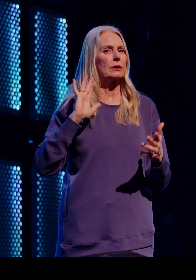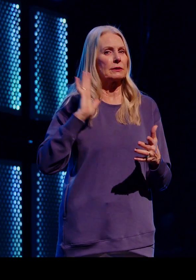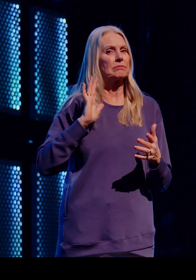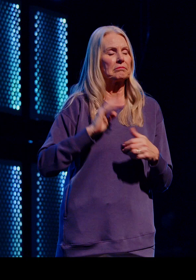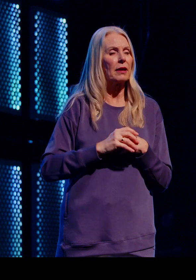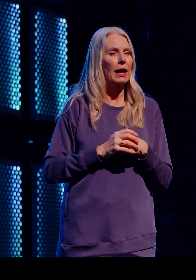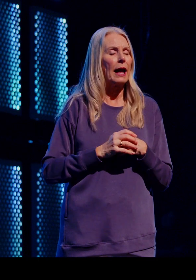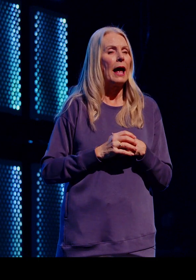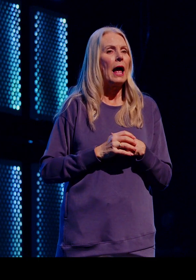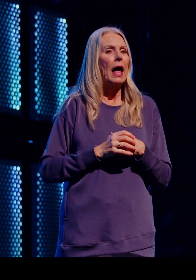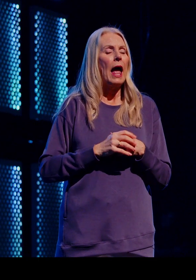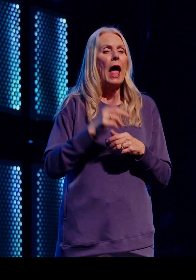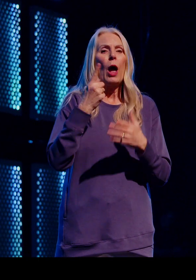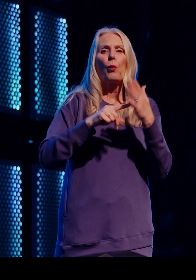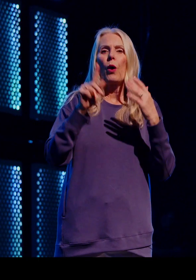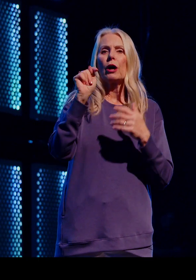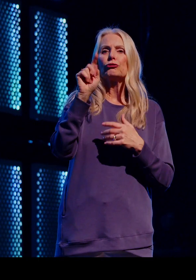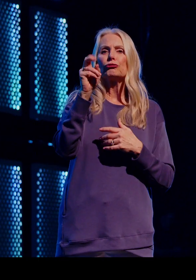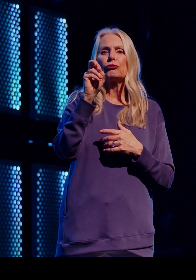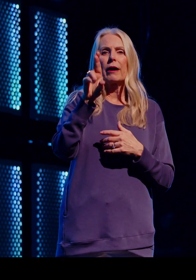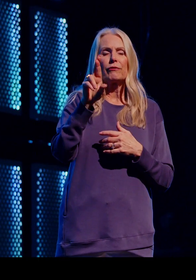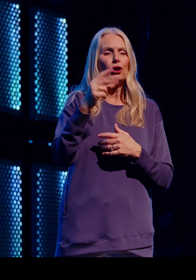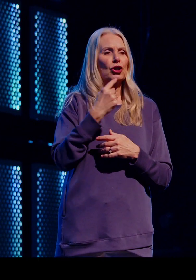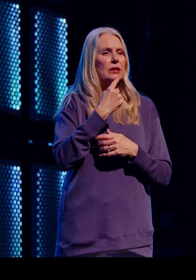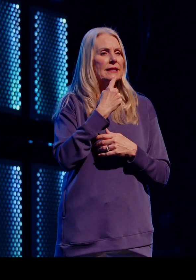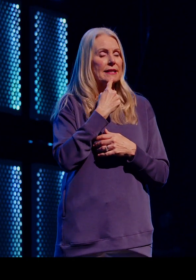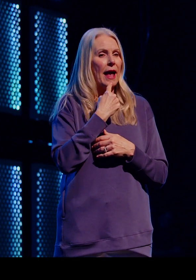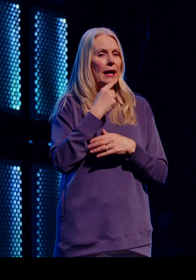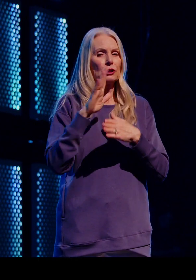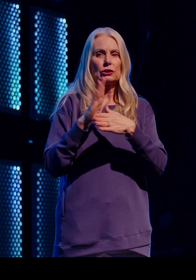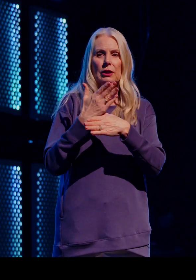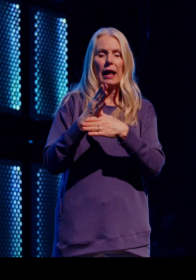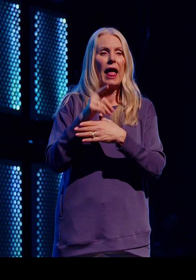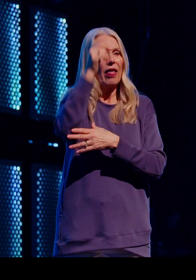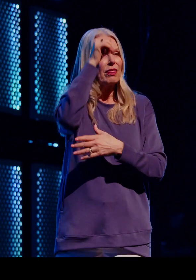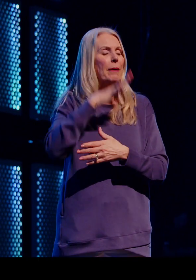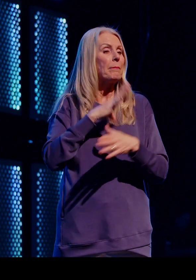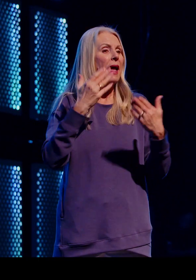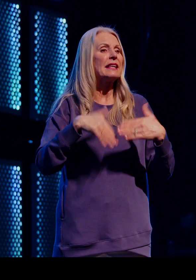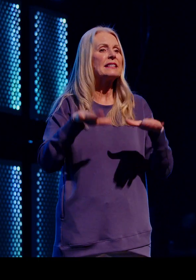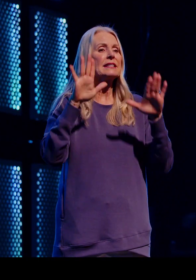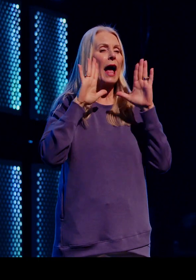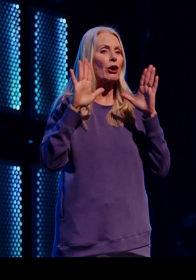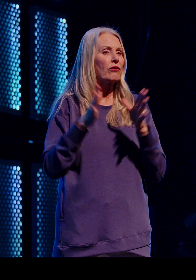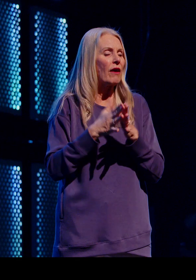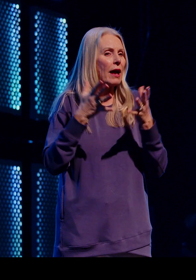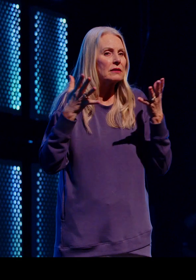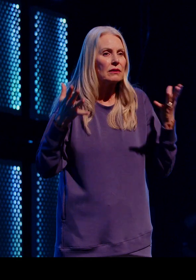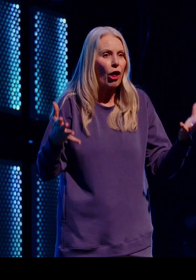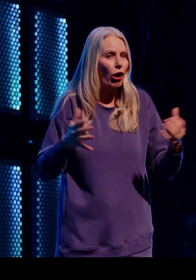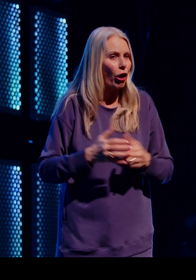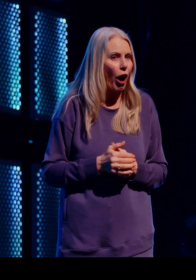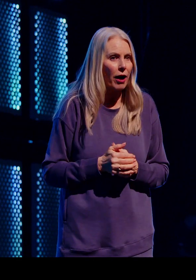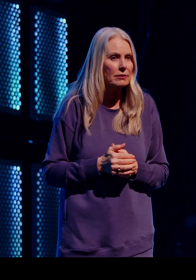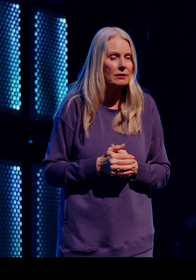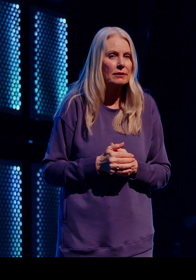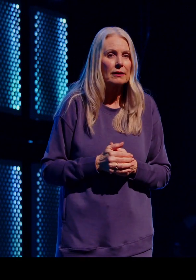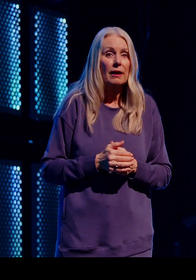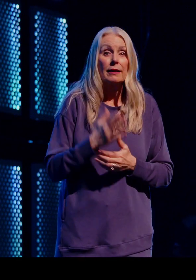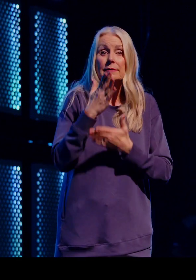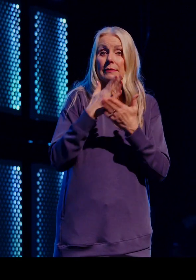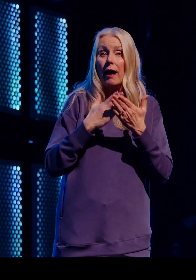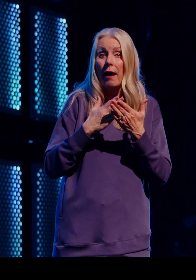what Trevor had shared, these men sacrificed a lot. Some of them took a week